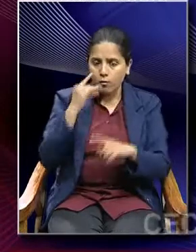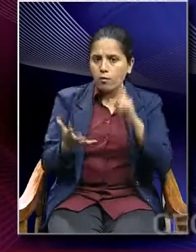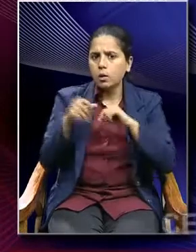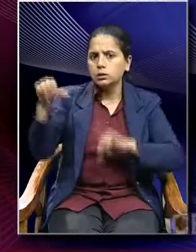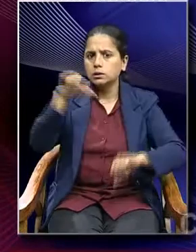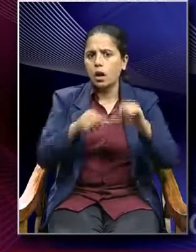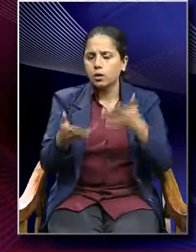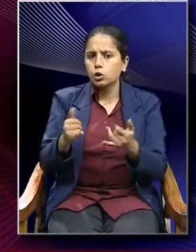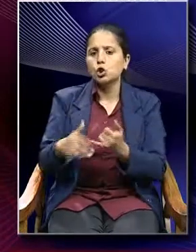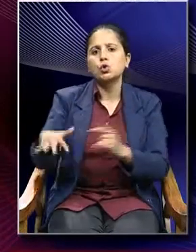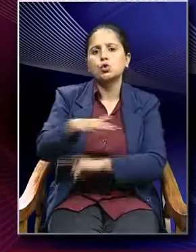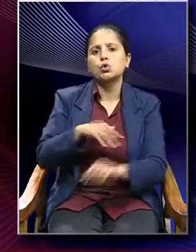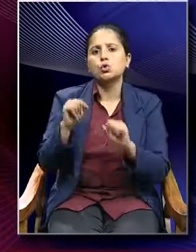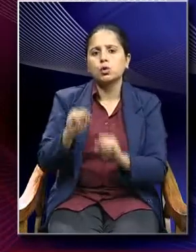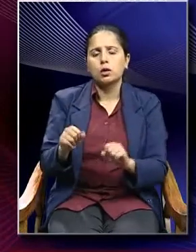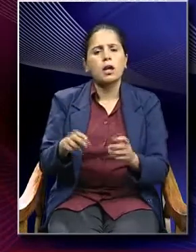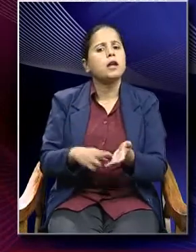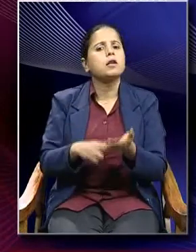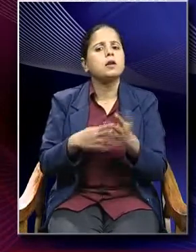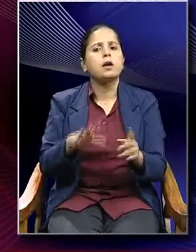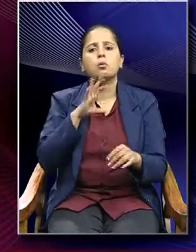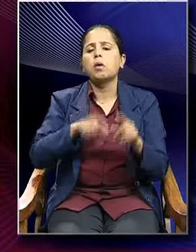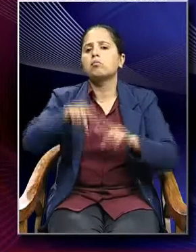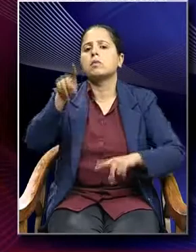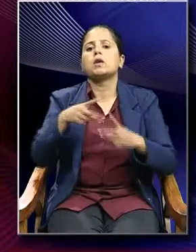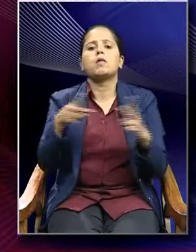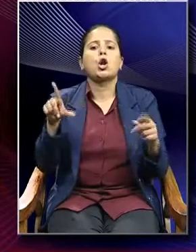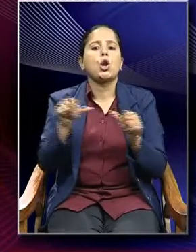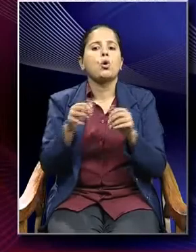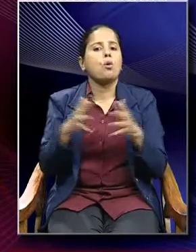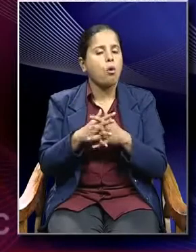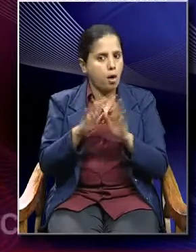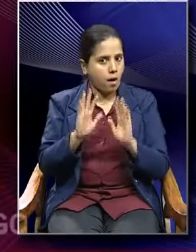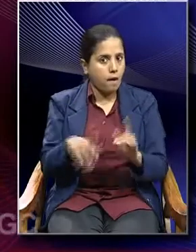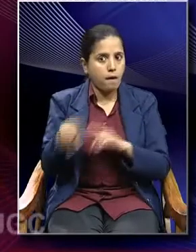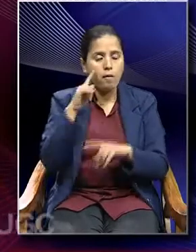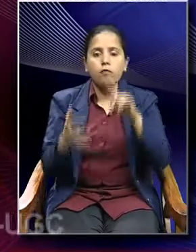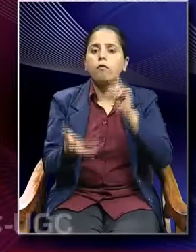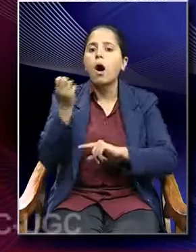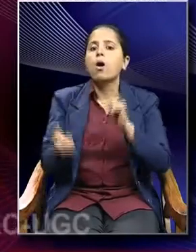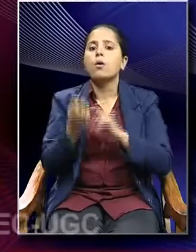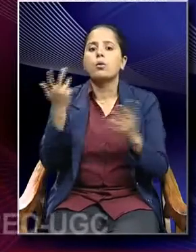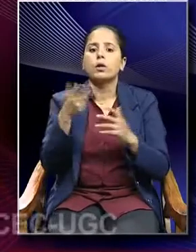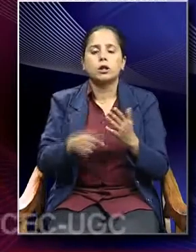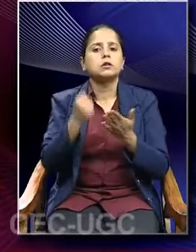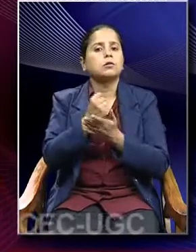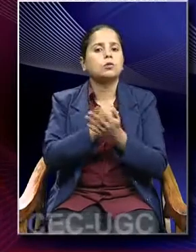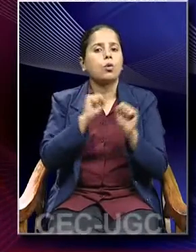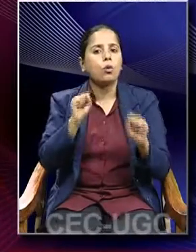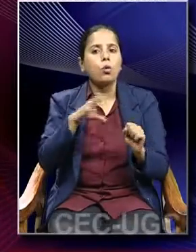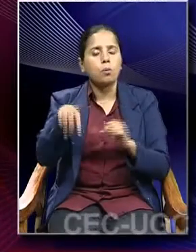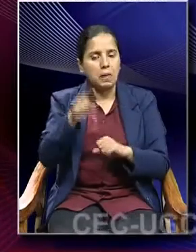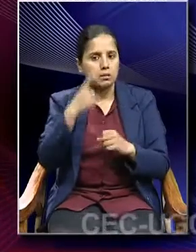phenomena subject to natural invariable laws, the discovery of which is the subject of